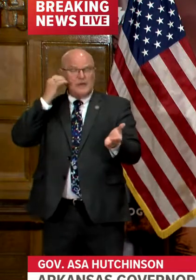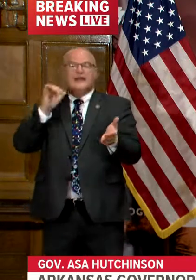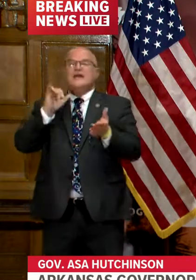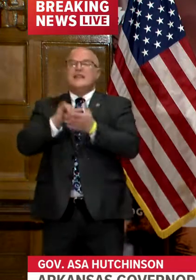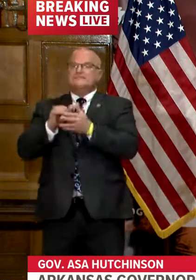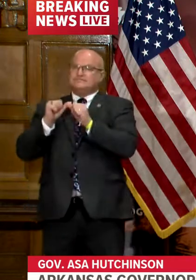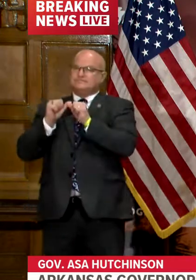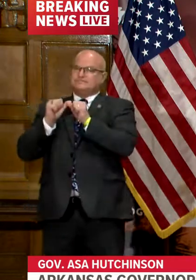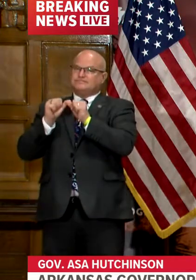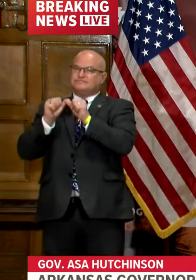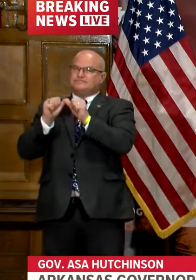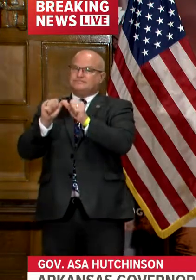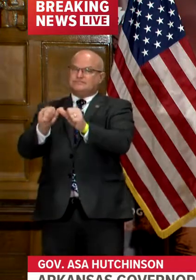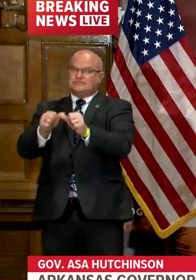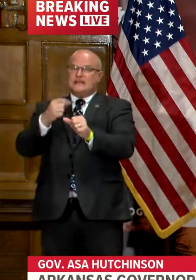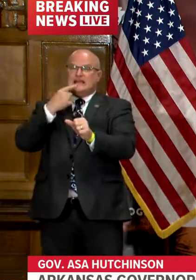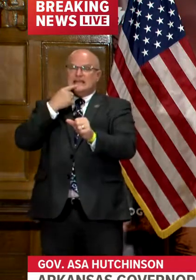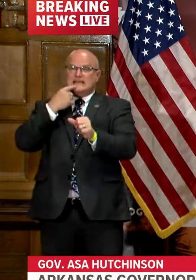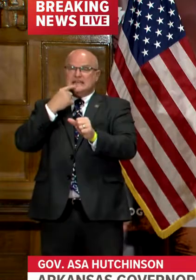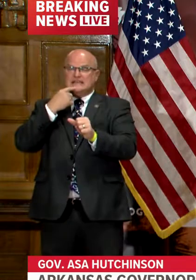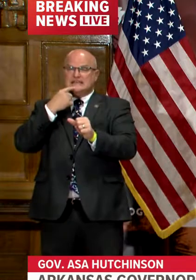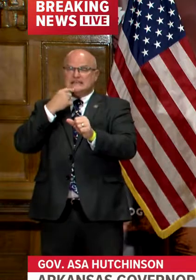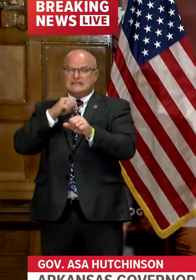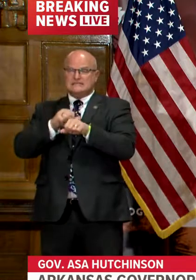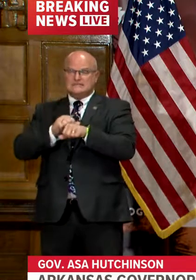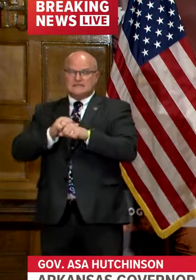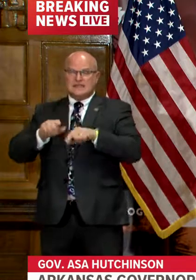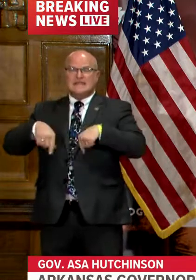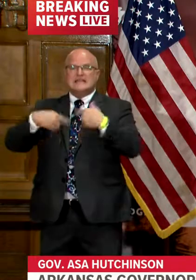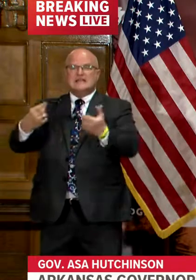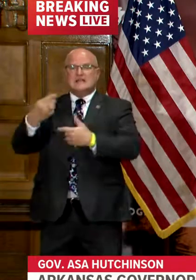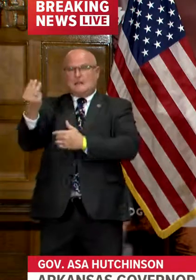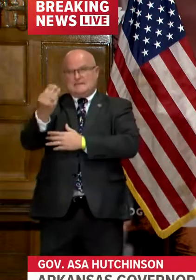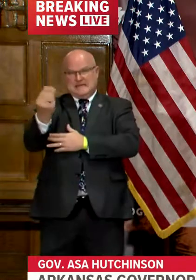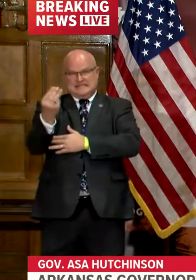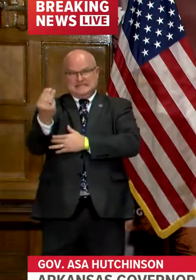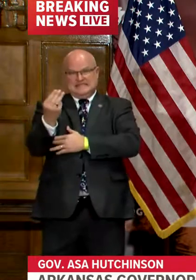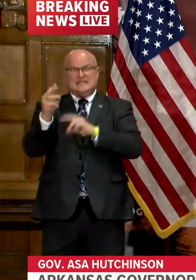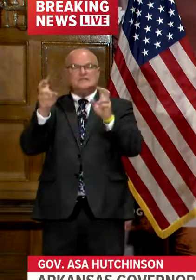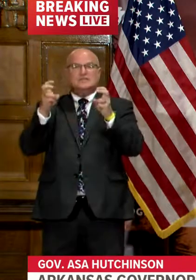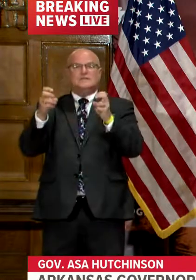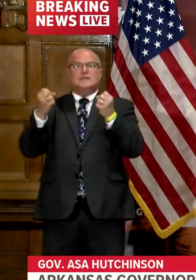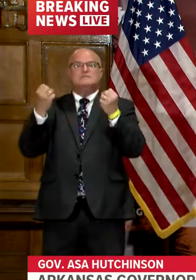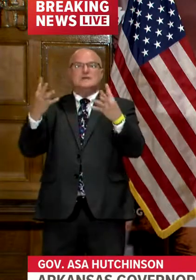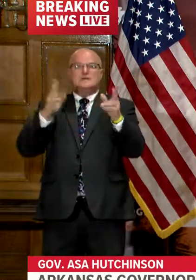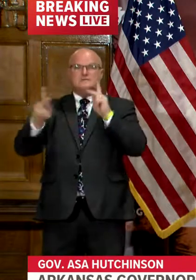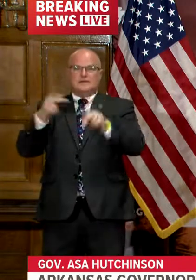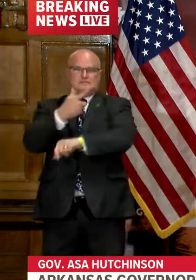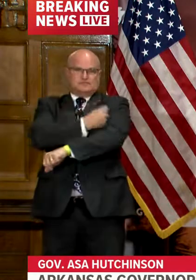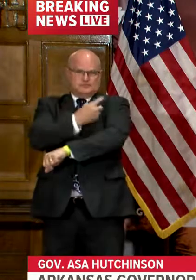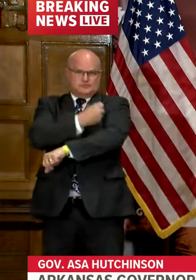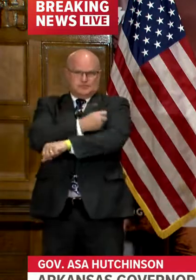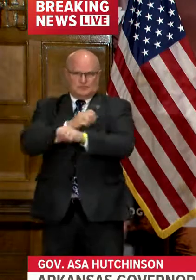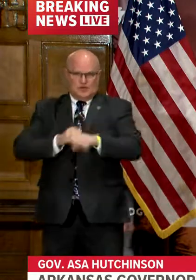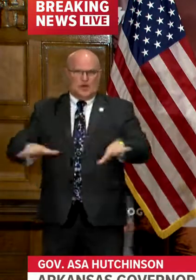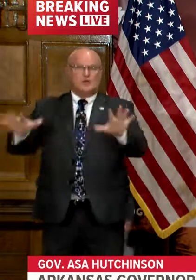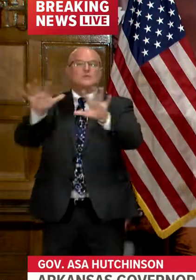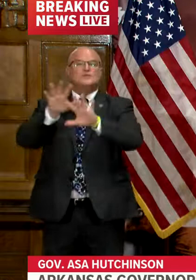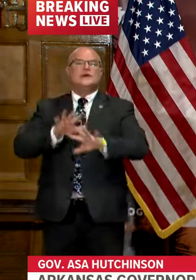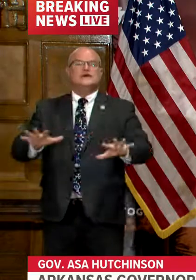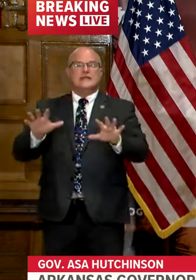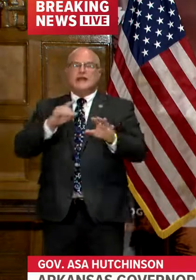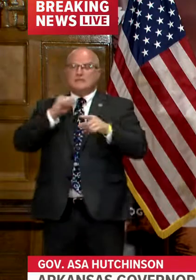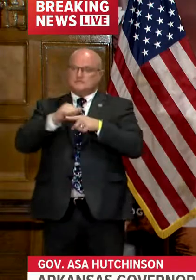to continue. They said their big rollout's going to be next Monday in terms of a larger scale vaccination, and they will be